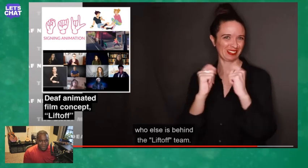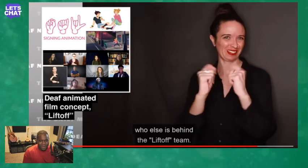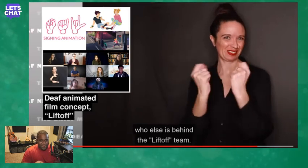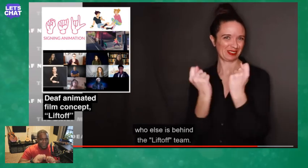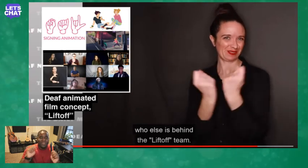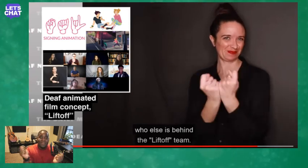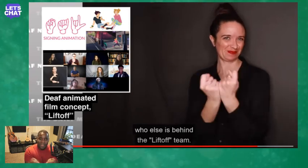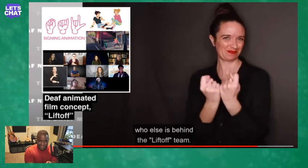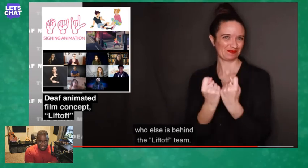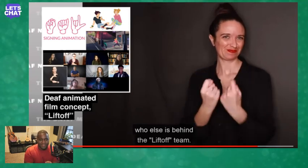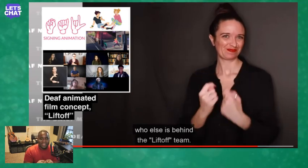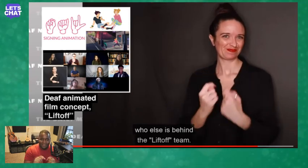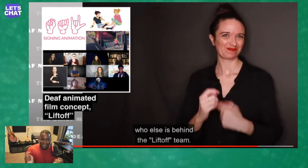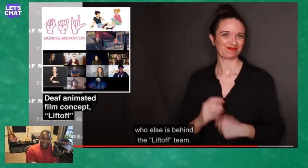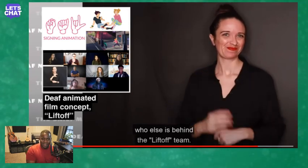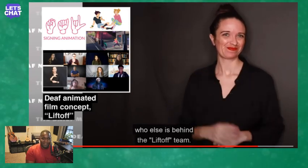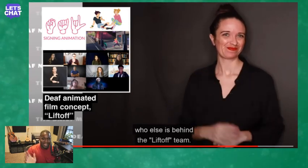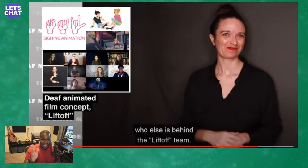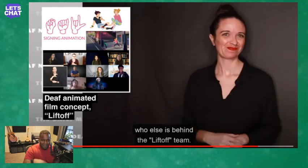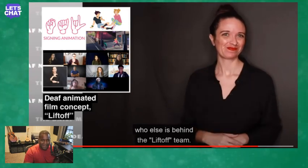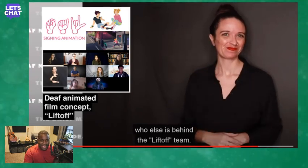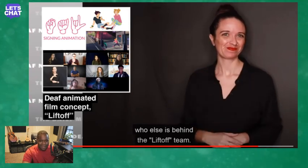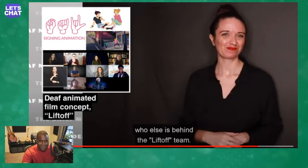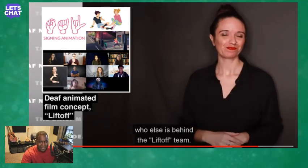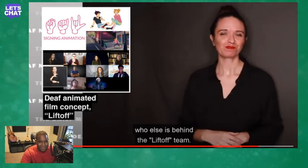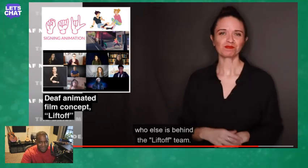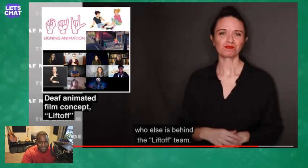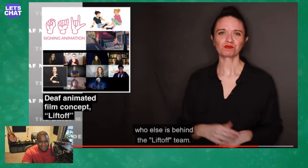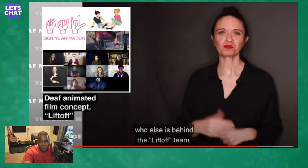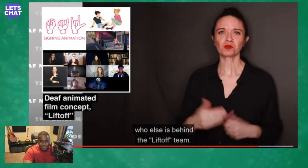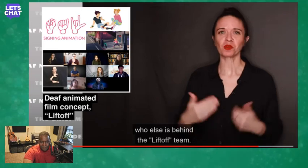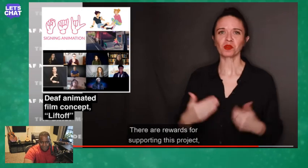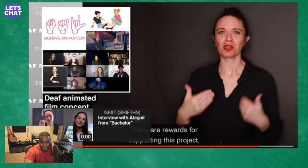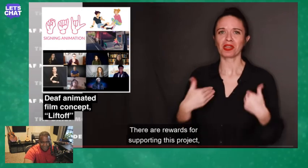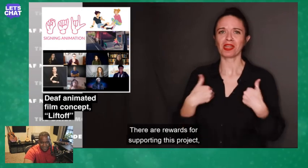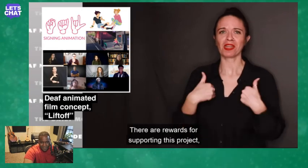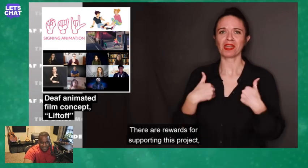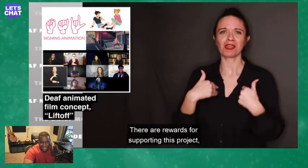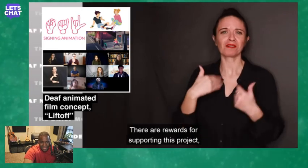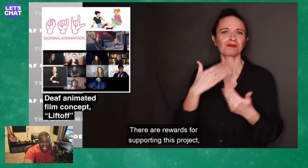Liftoff film. Or Liftoff team, the Liftoff team. Yeah, okay, cool, perfect.